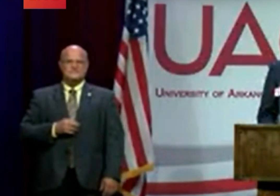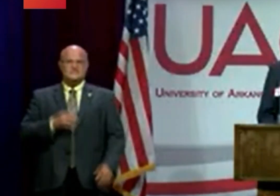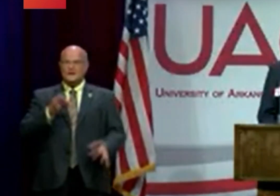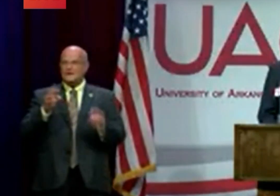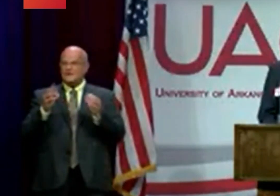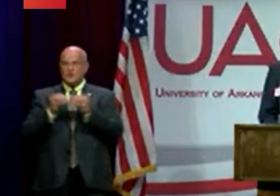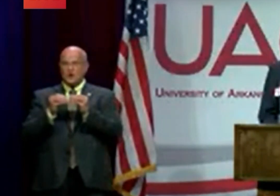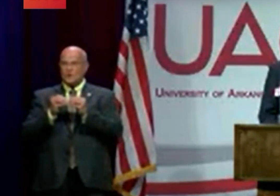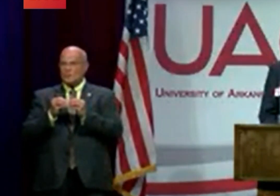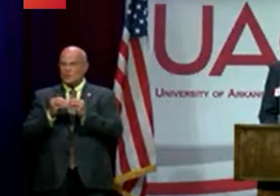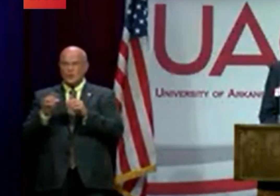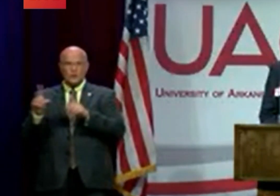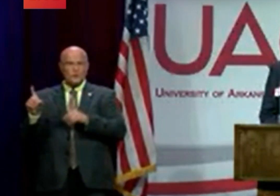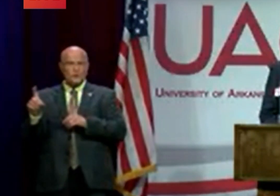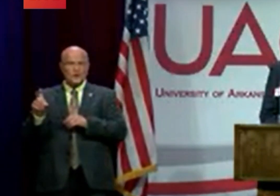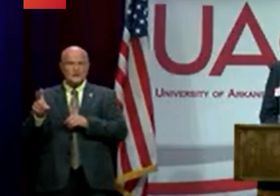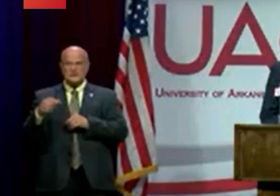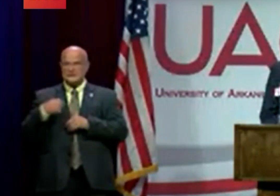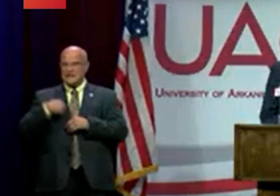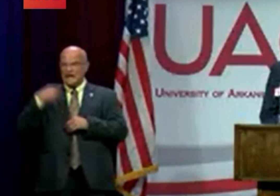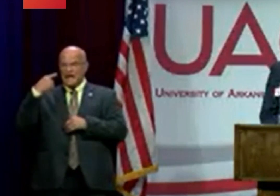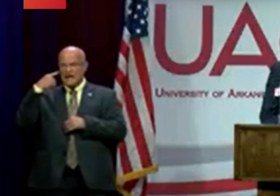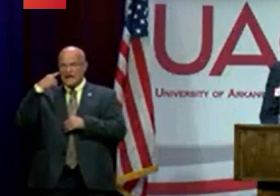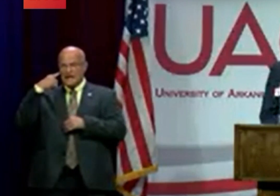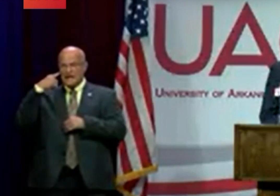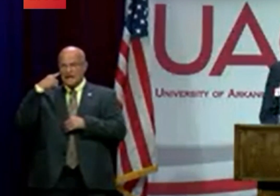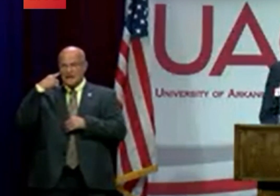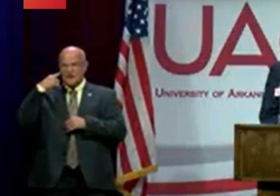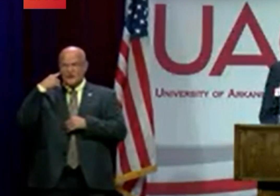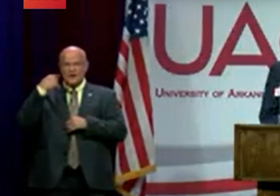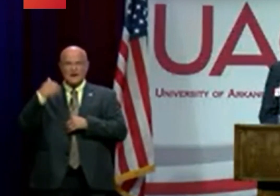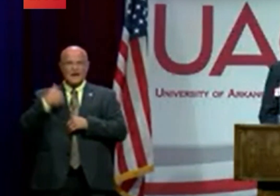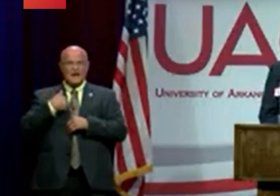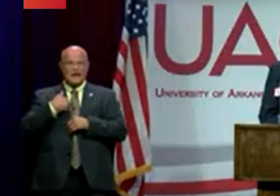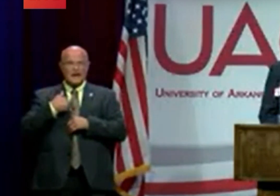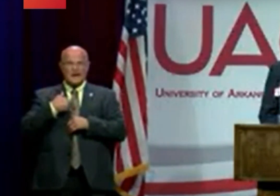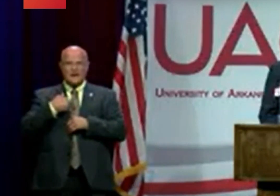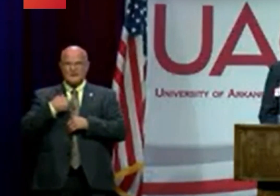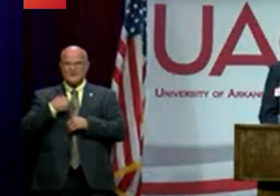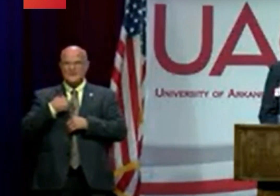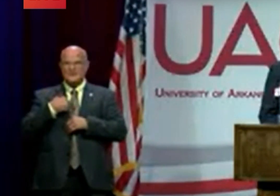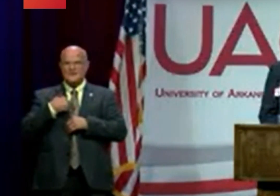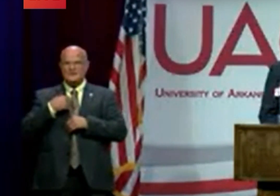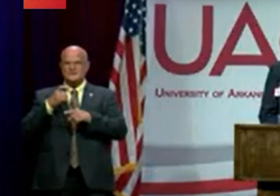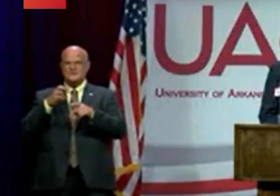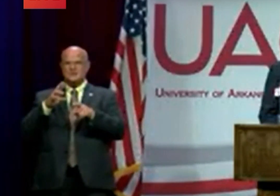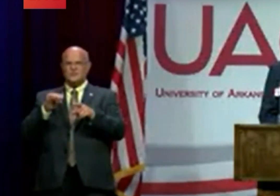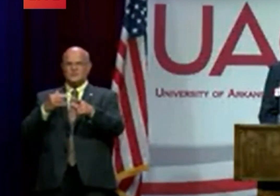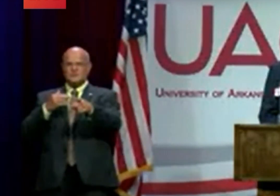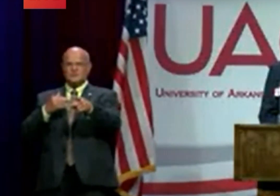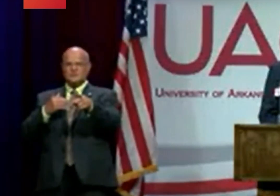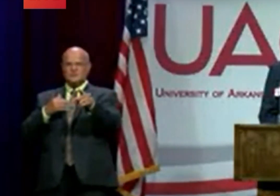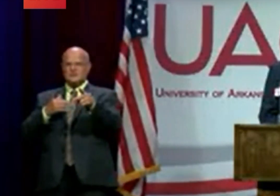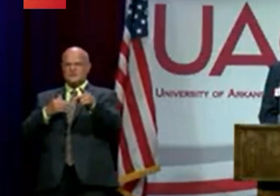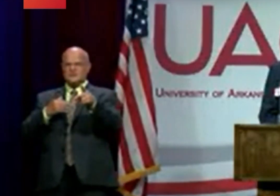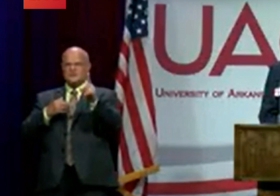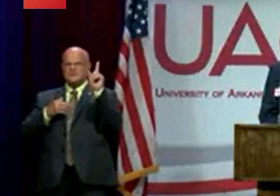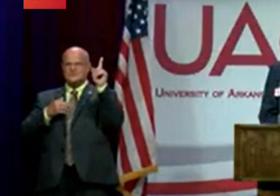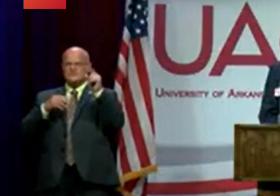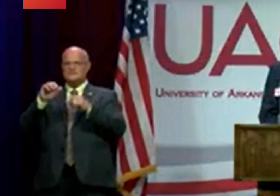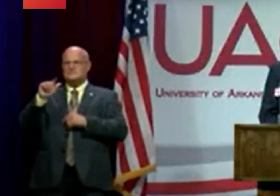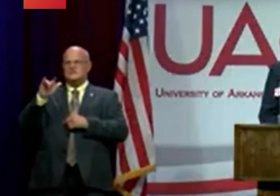If there's not any other questions that I hear, or did we have a break? Jeremy, are we good? Governor, this is